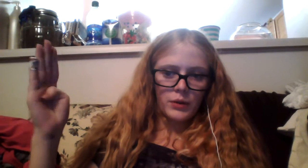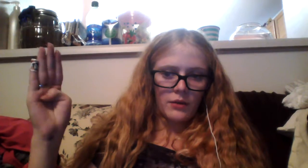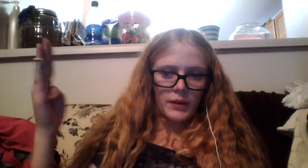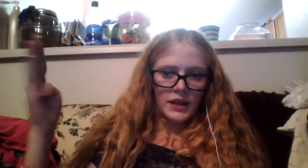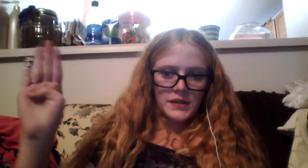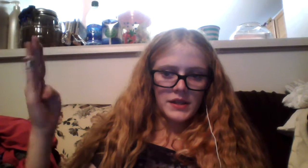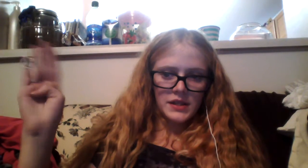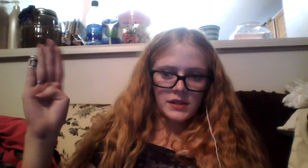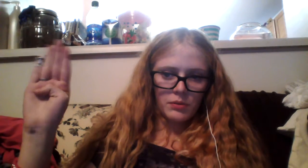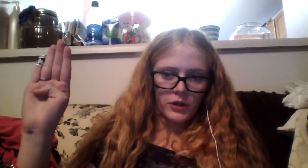brown, because this is blue.